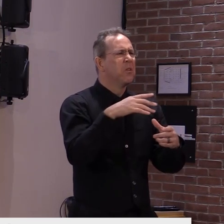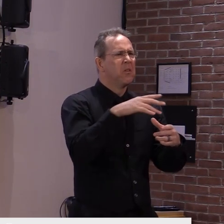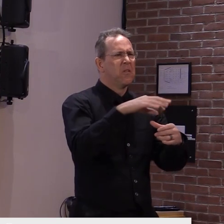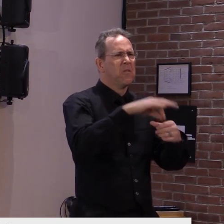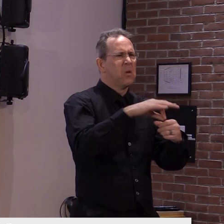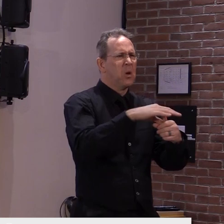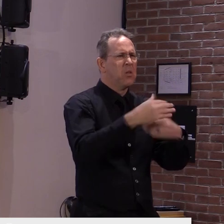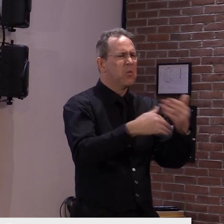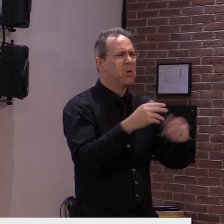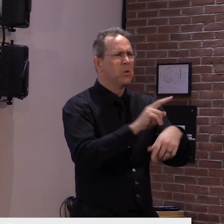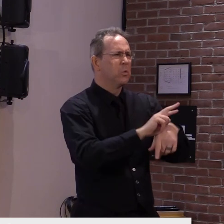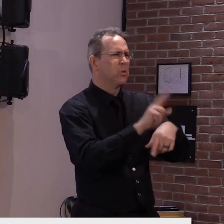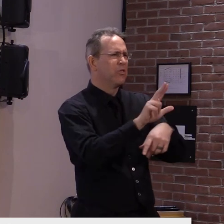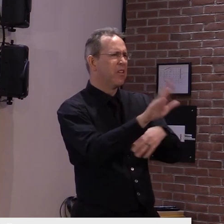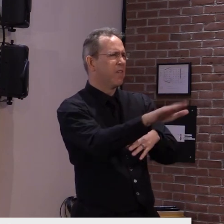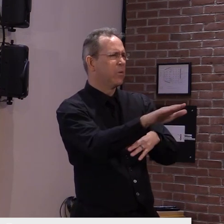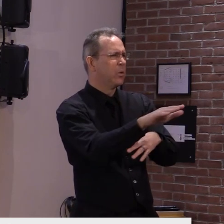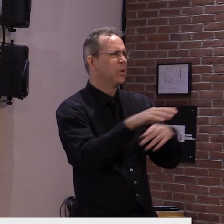But